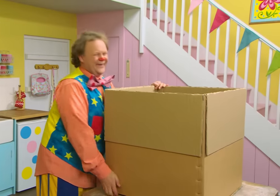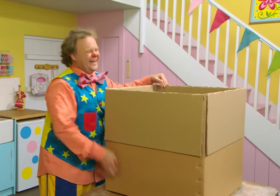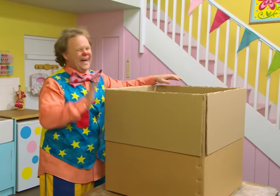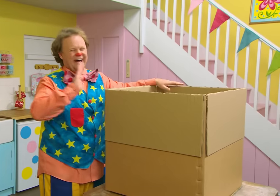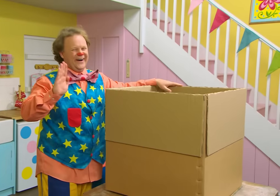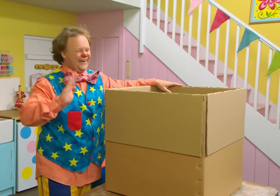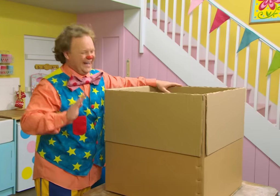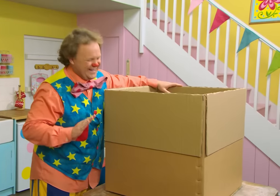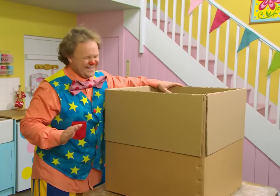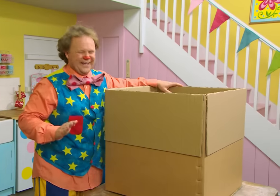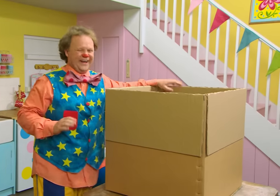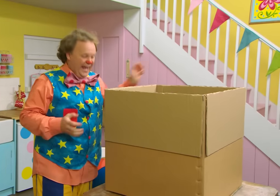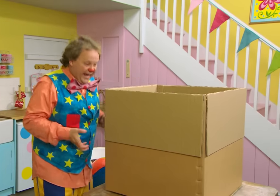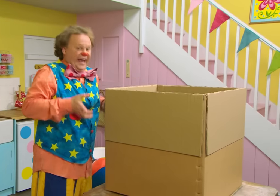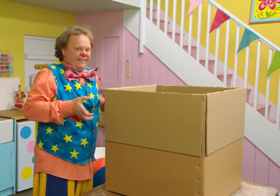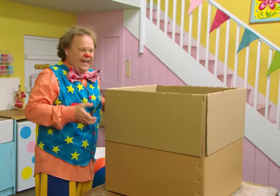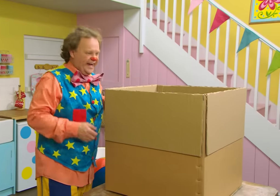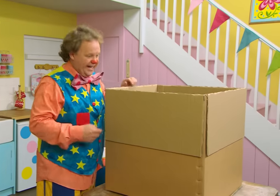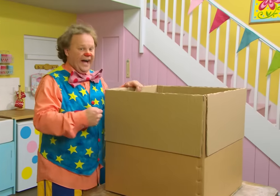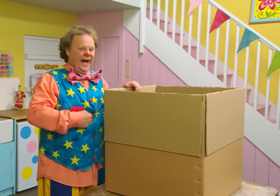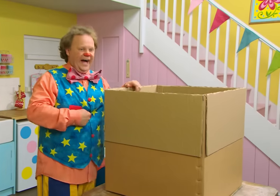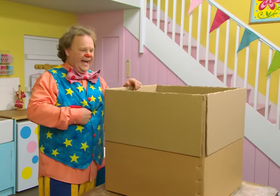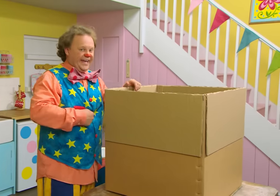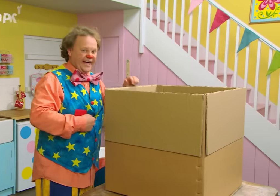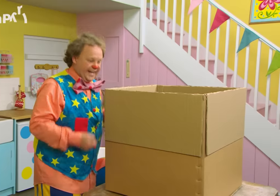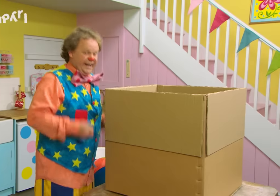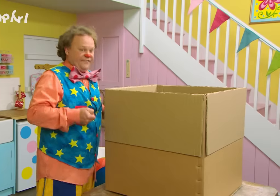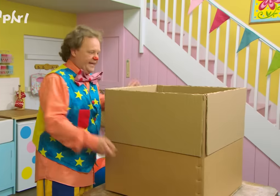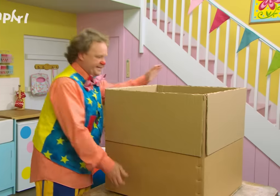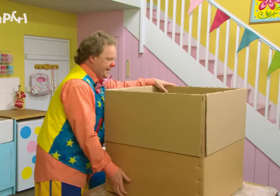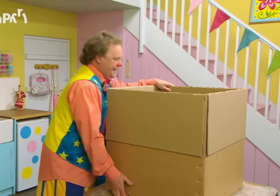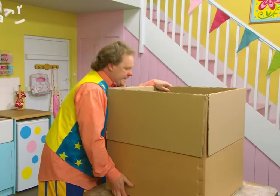Oh, no, it's not heavy. I can lift it.